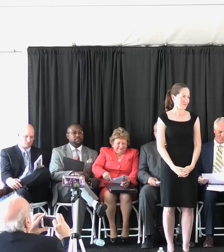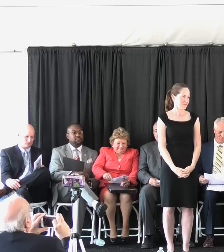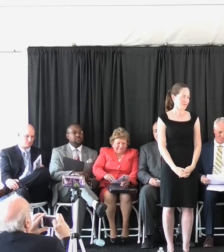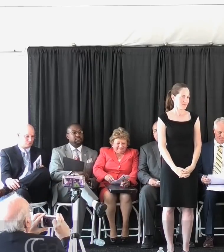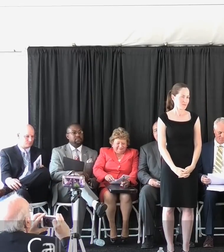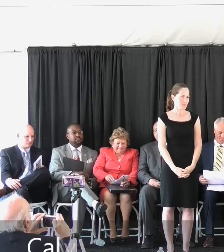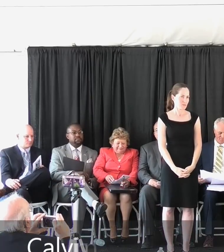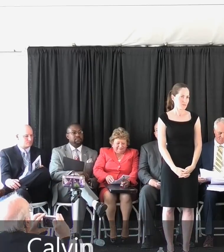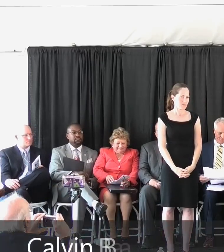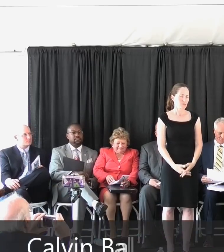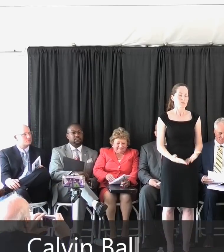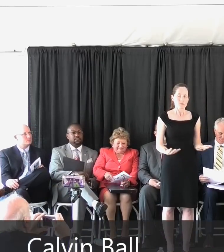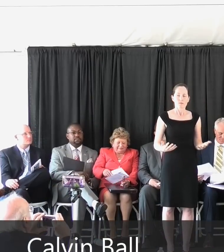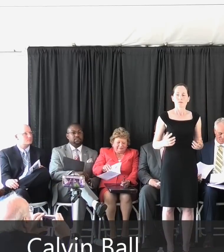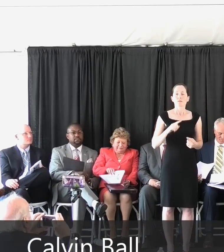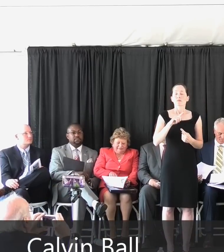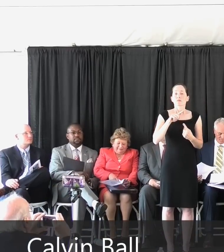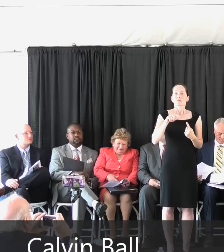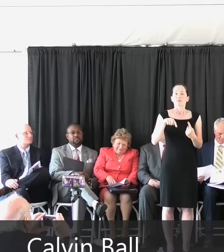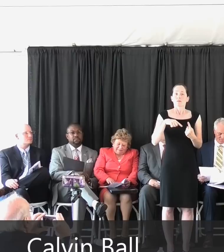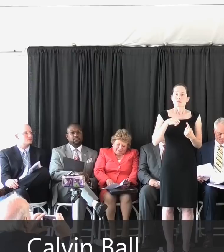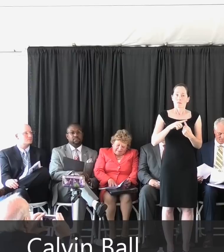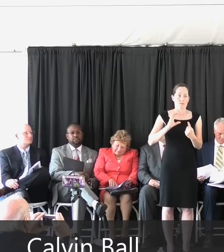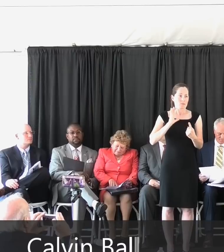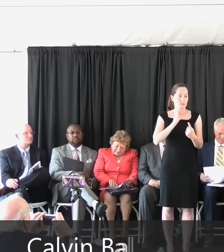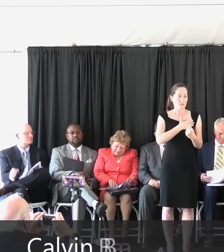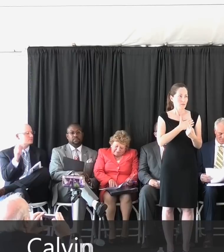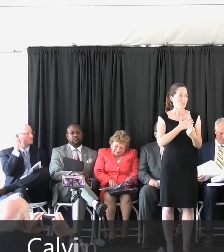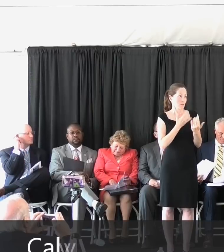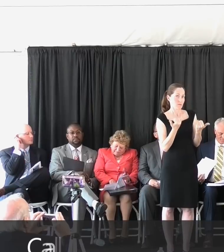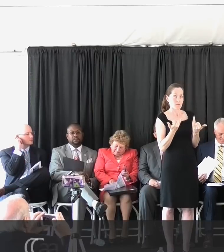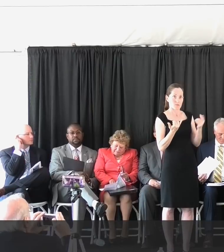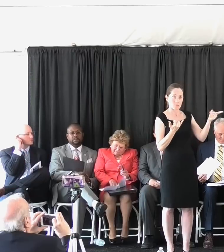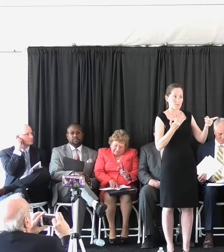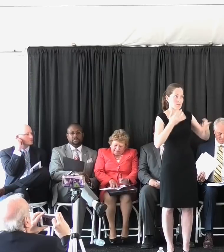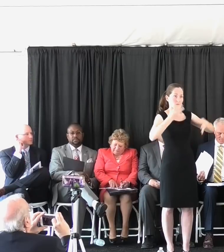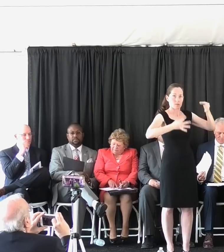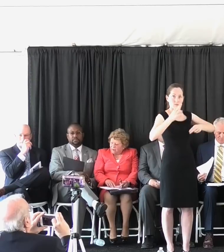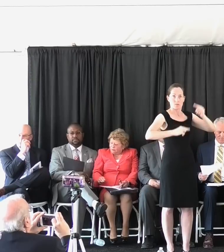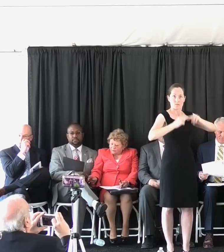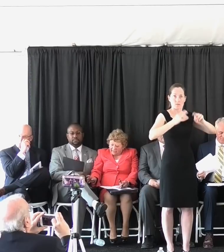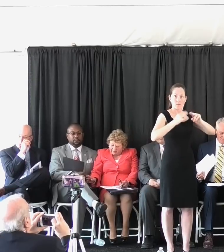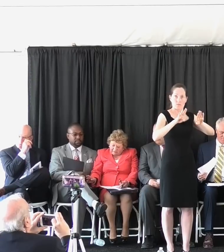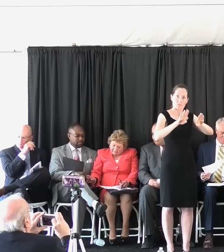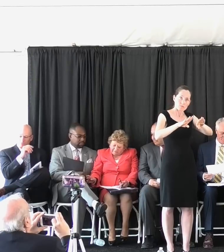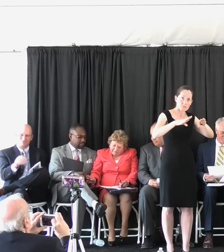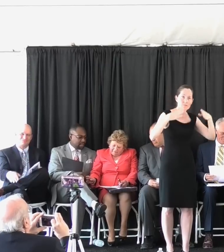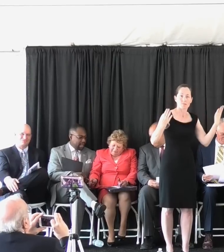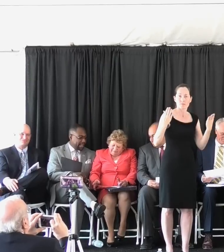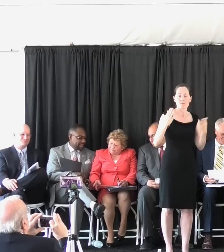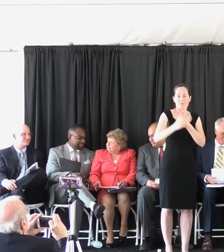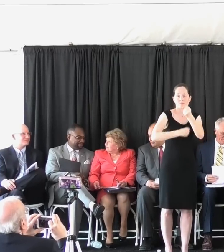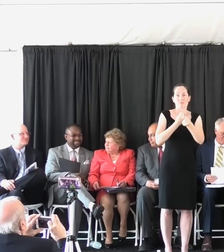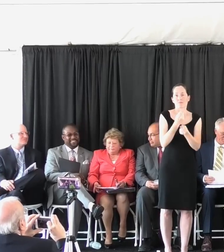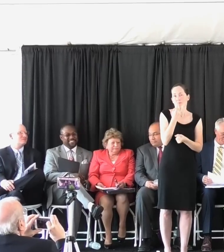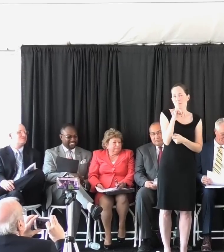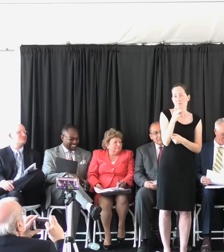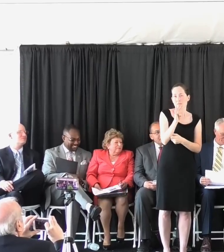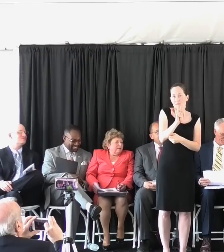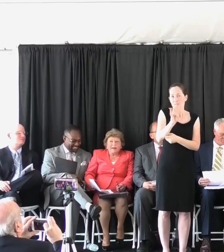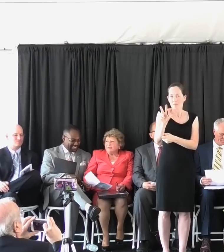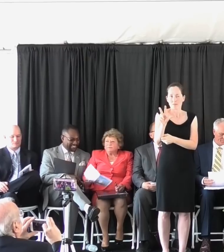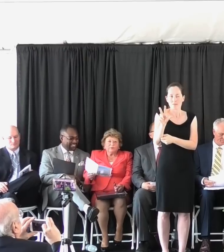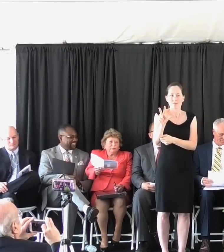So when our current courthouse opened its doors in 1843, our concept